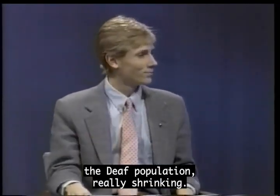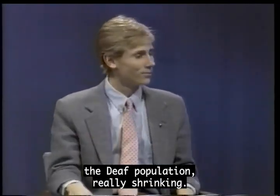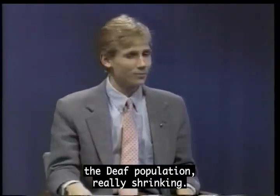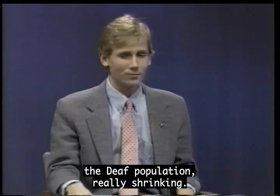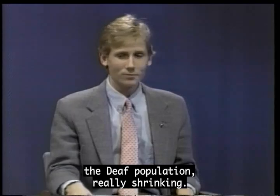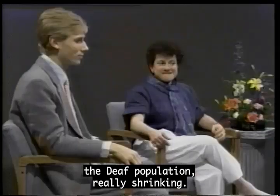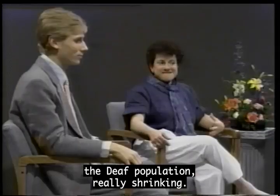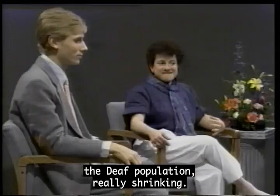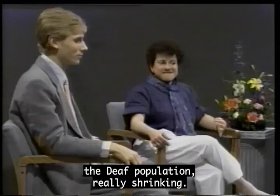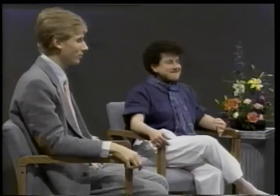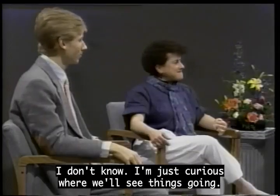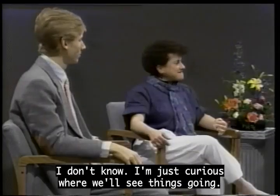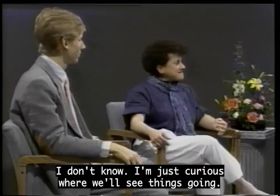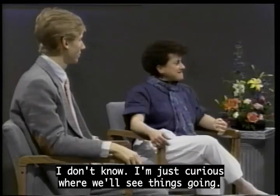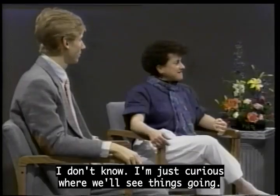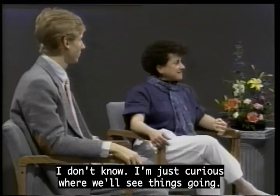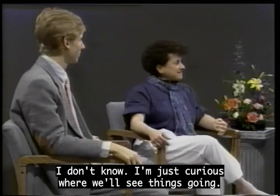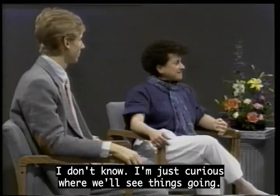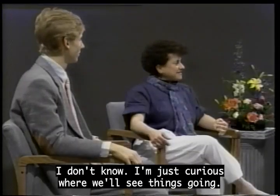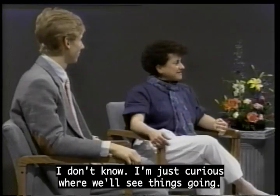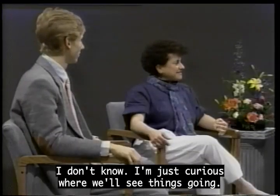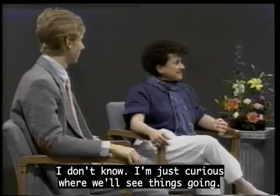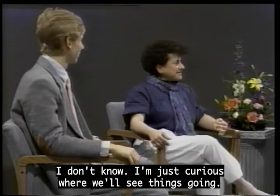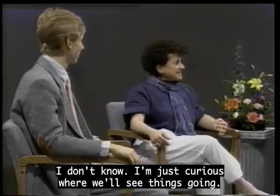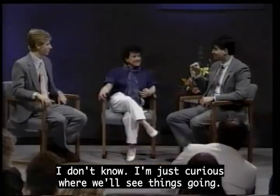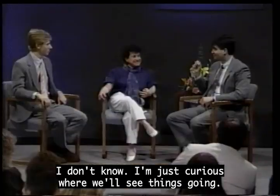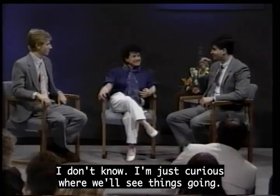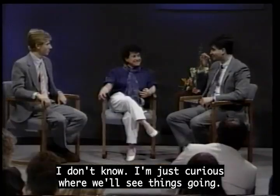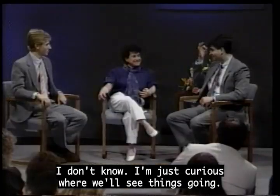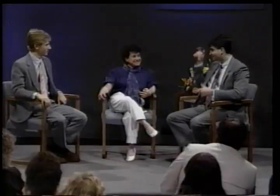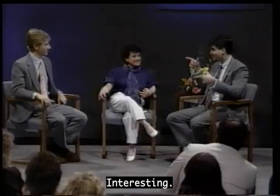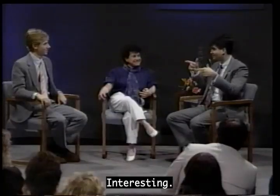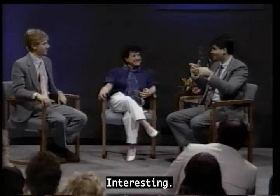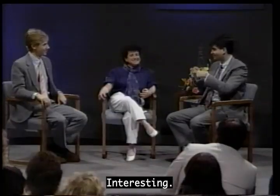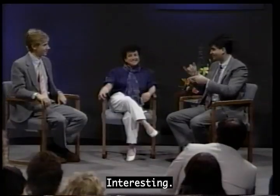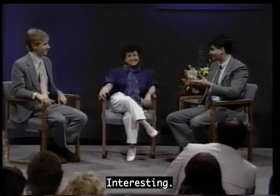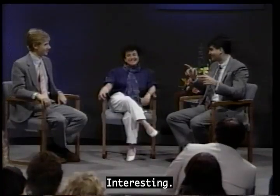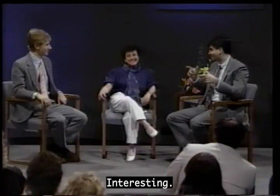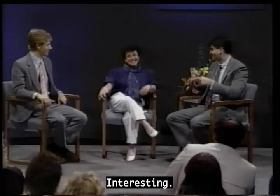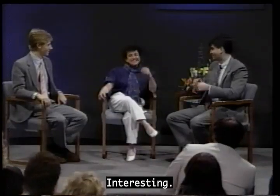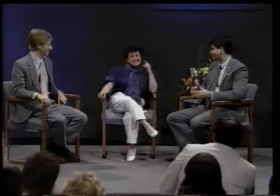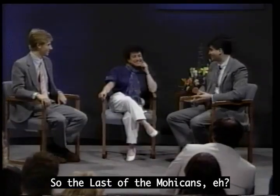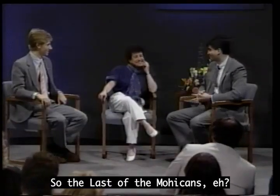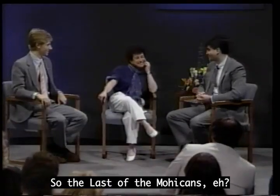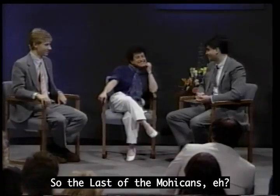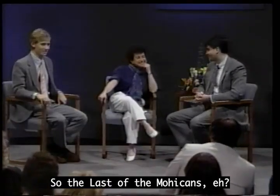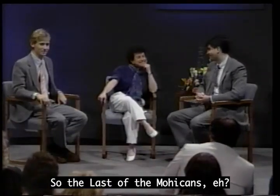don't know, I'm just curious where we'll see things going. Interesting. So the last of the Mohicans, eh?